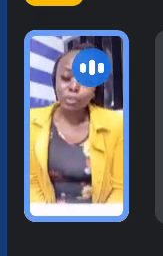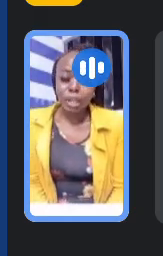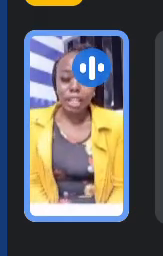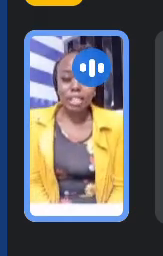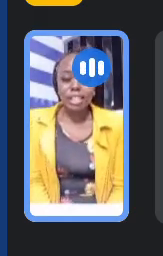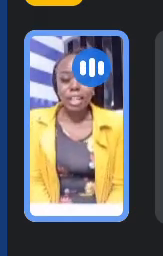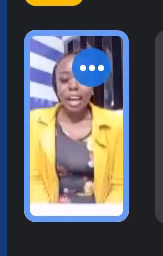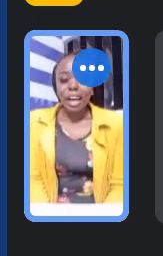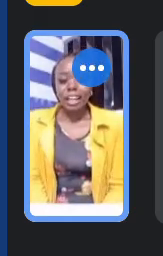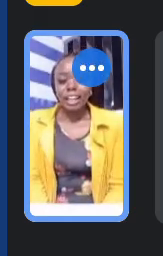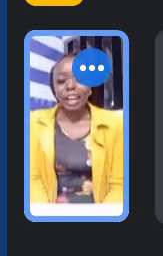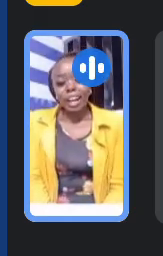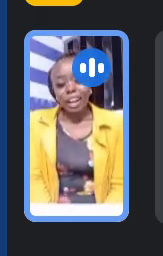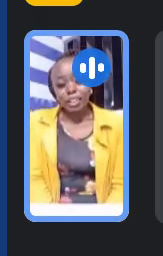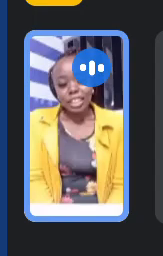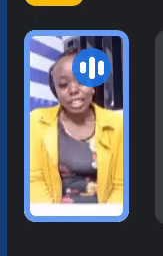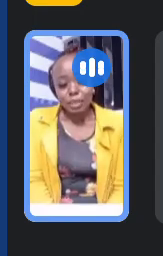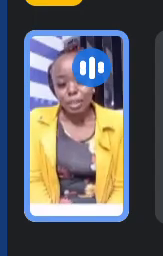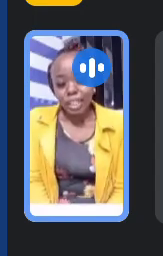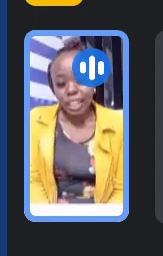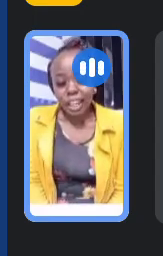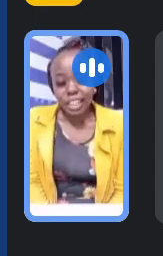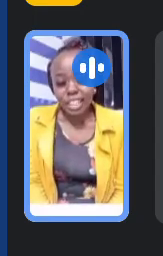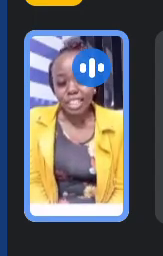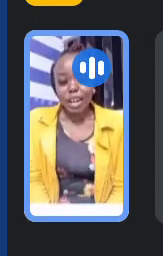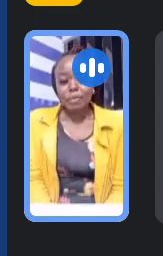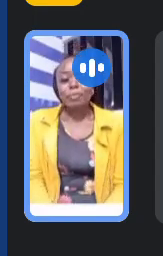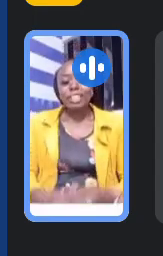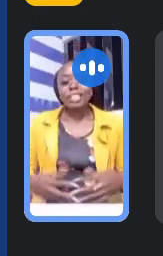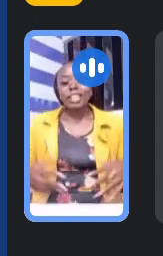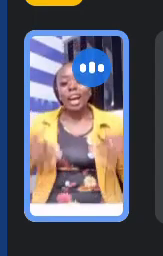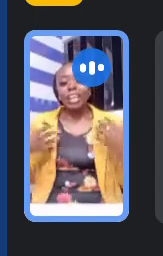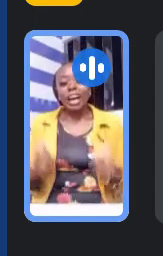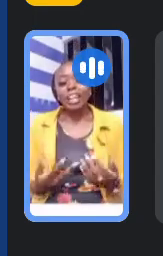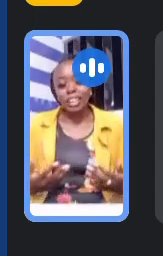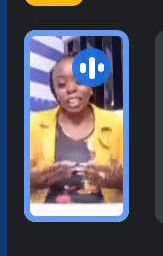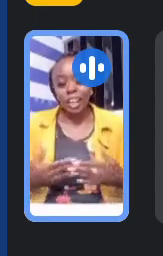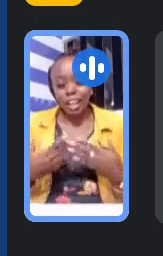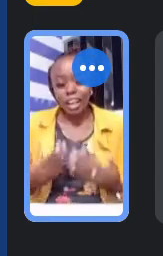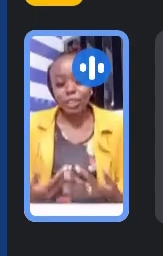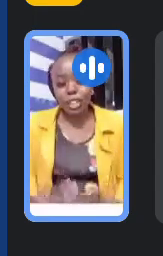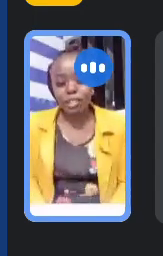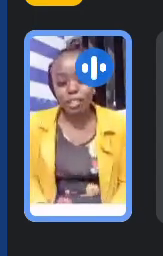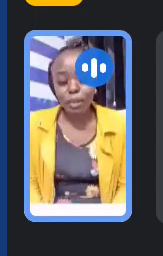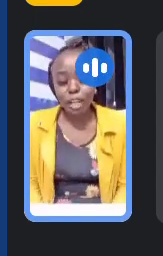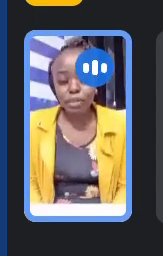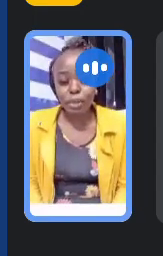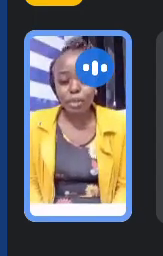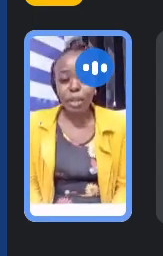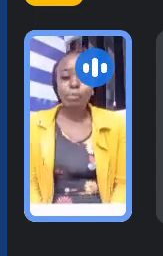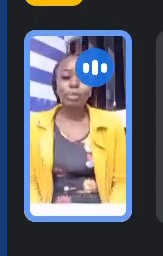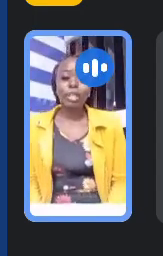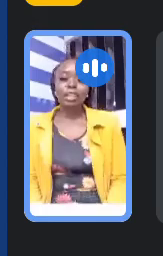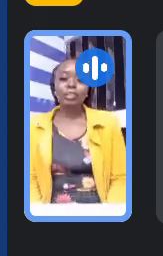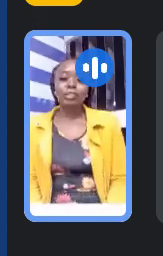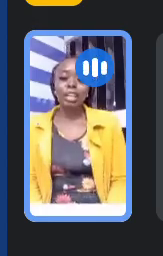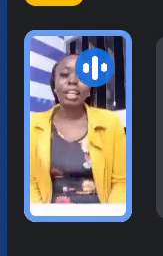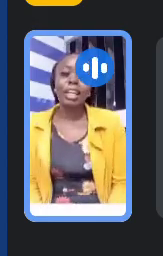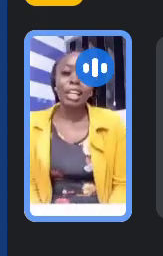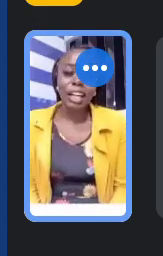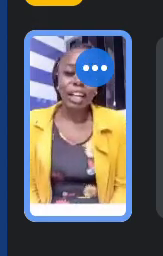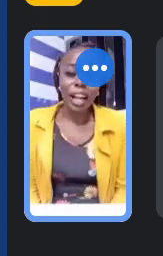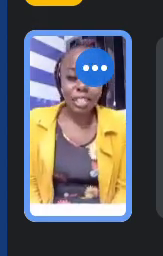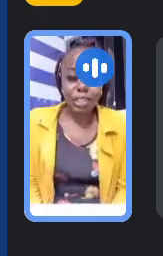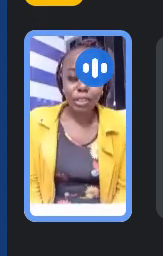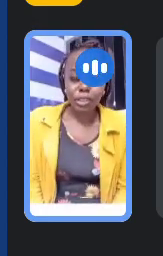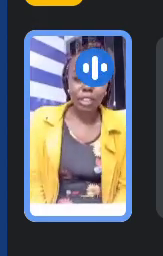the alphabets. And already someone their hand is up, but I'll actually give you a platform as we come to the end of